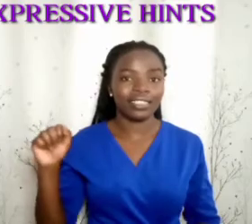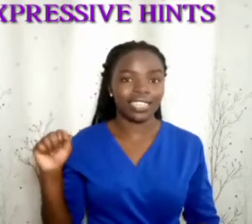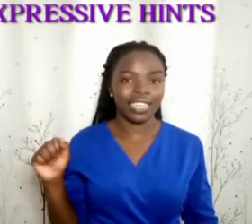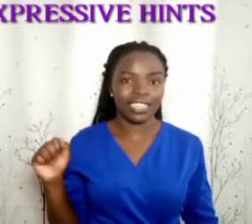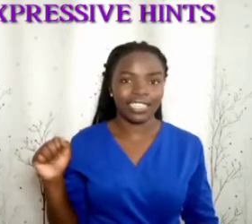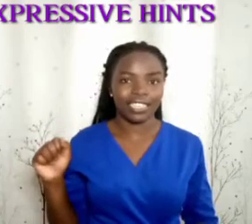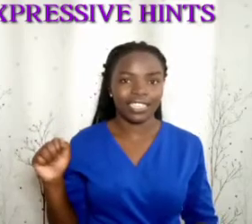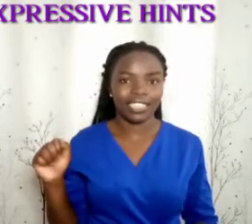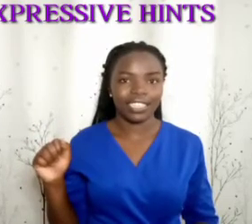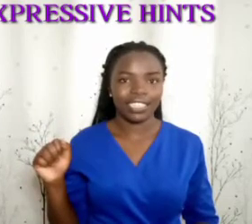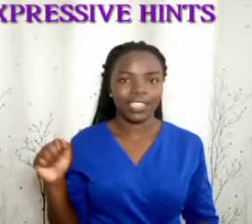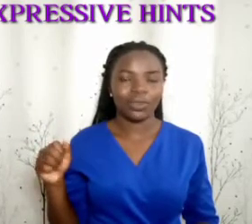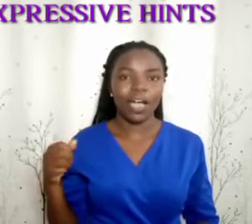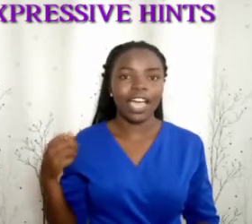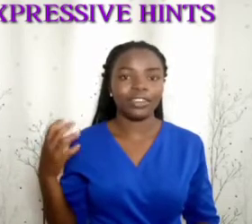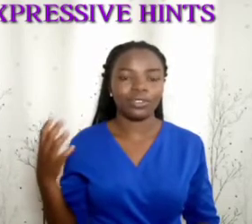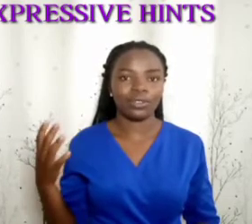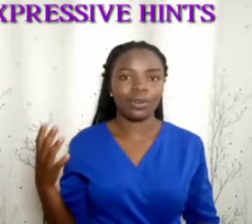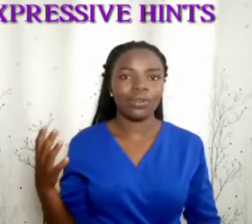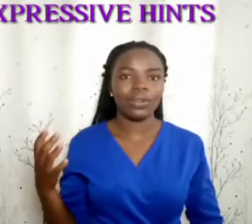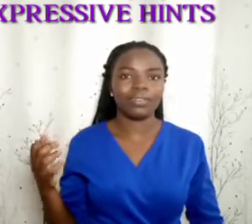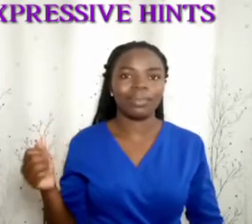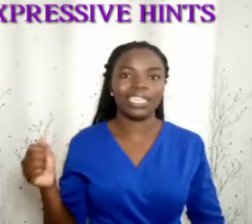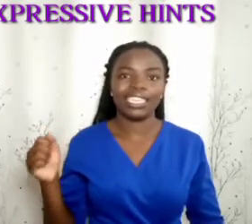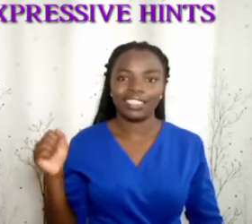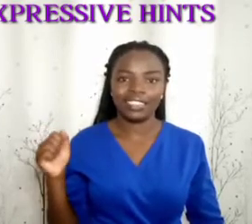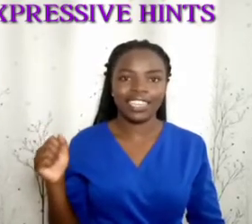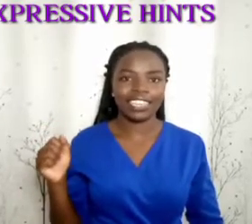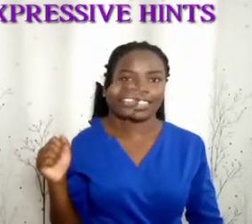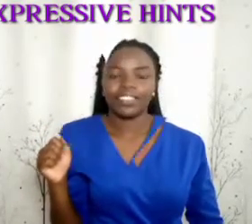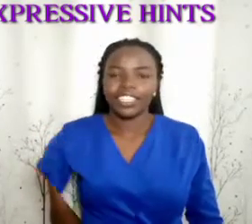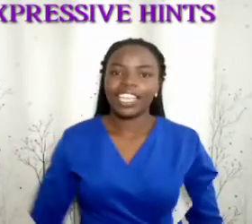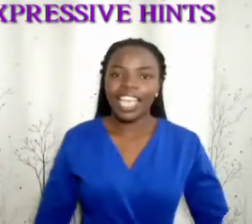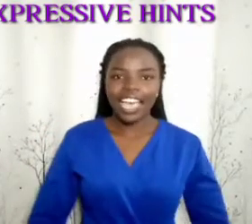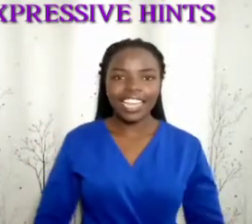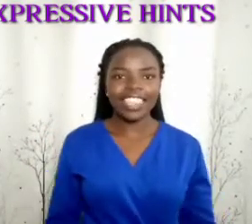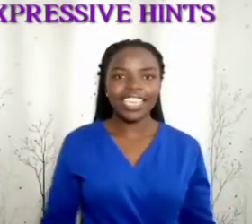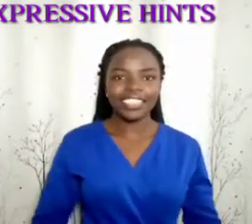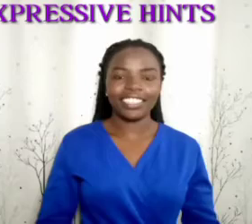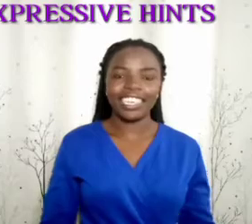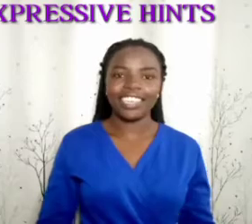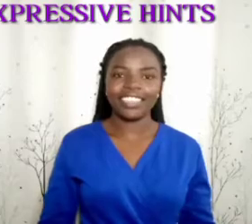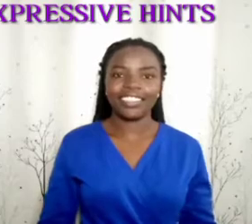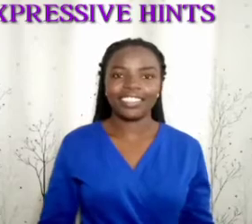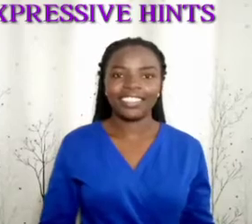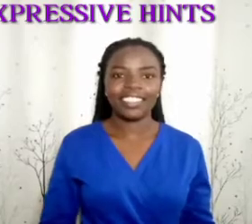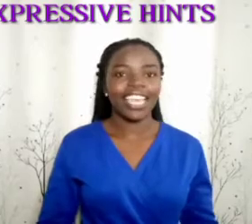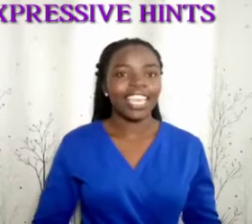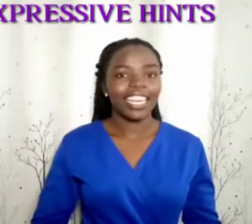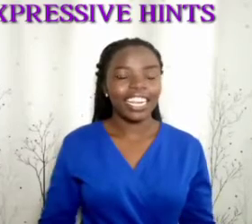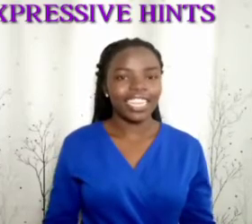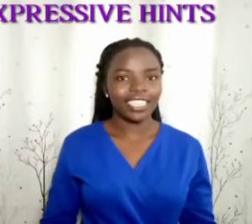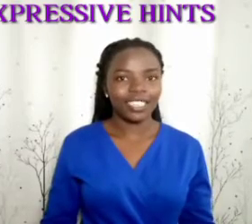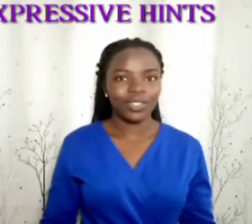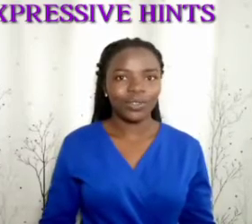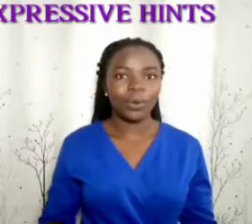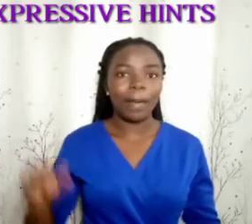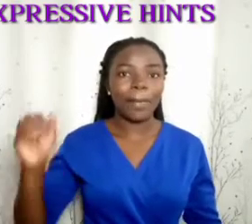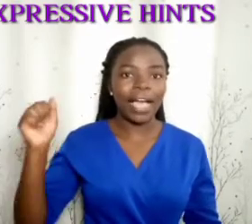steady. Your hand should always be steady. Another hint is let your